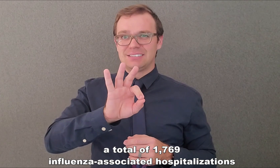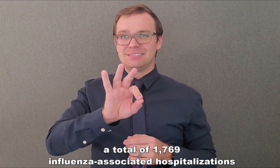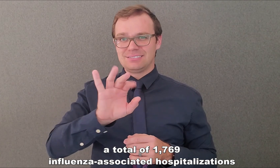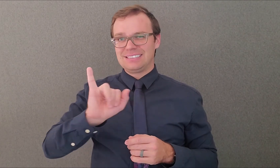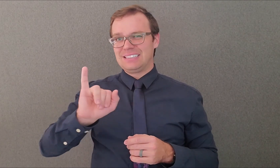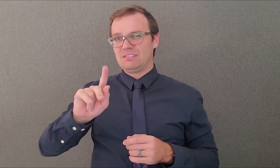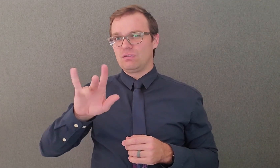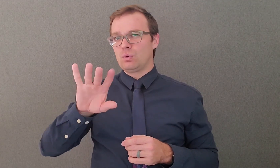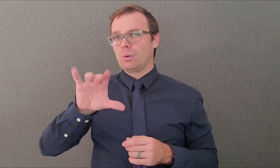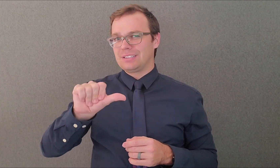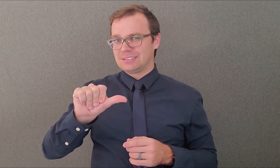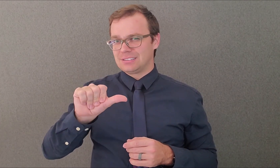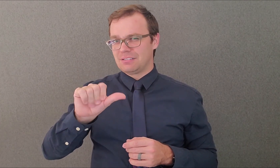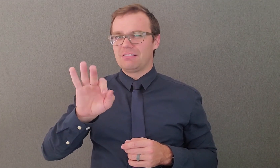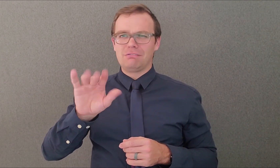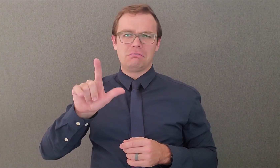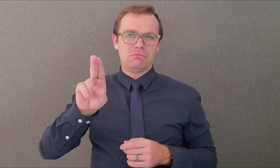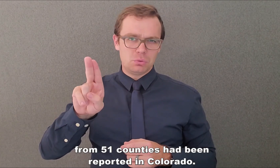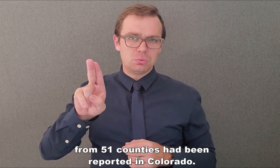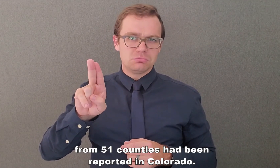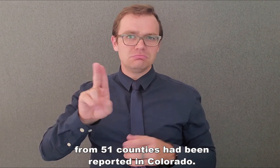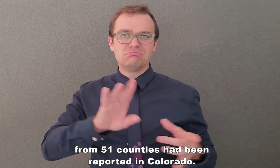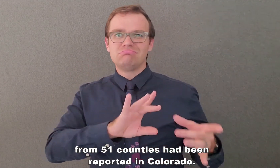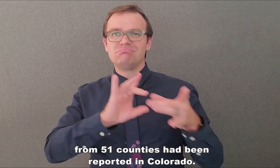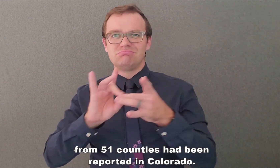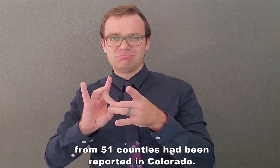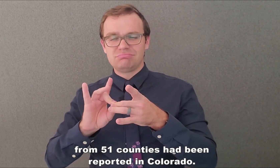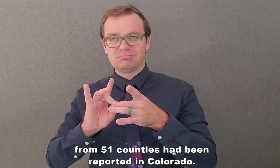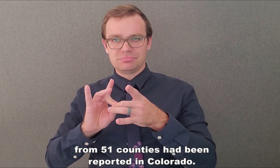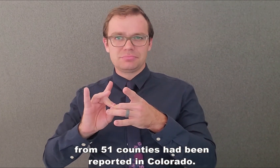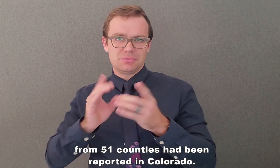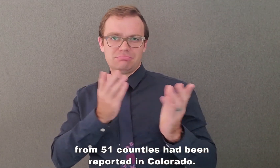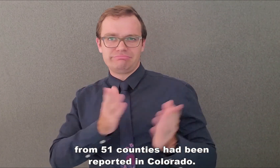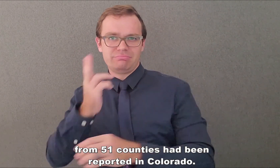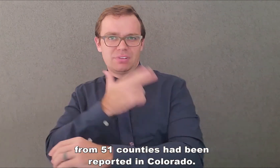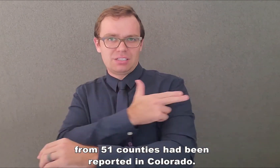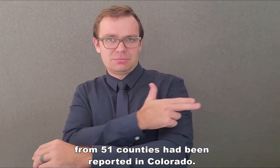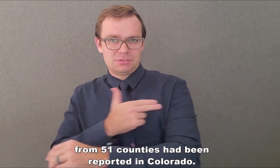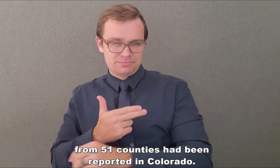influenza-associated hospitalizations from 51 counties had been reported in